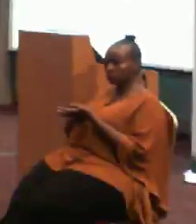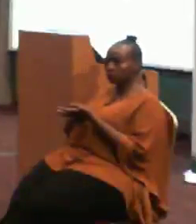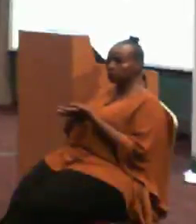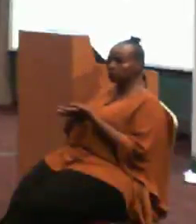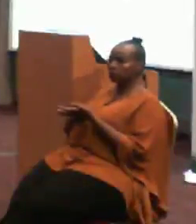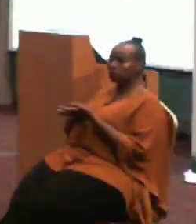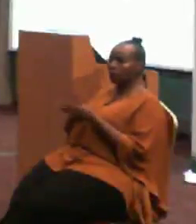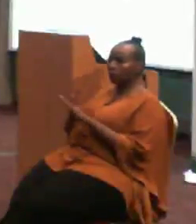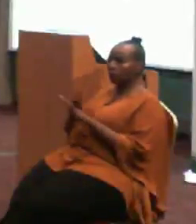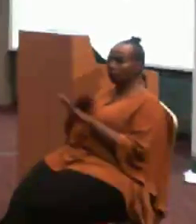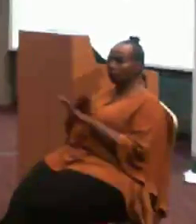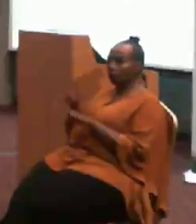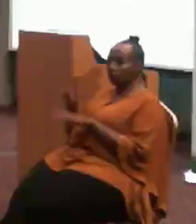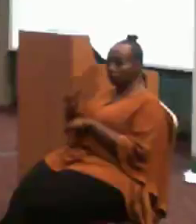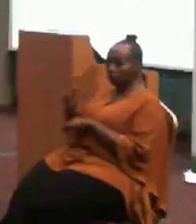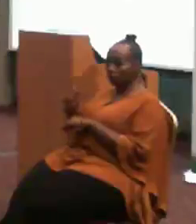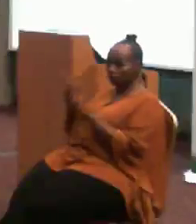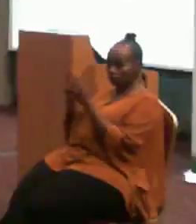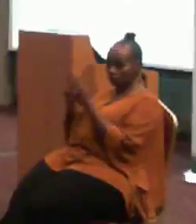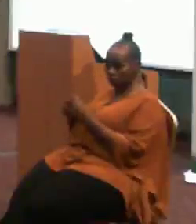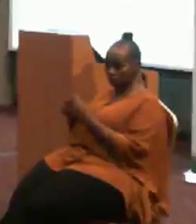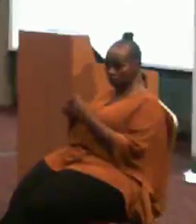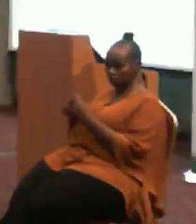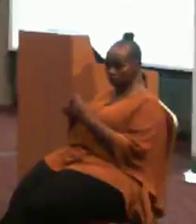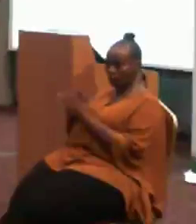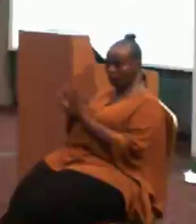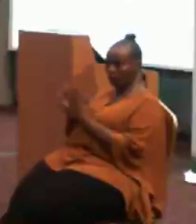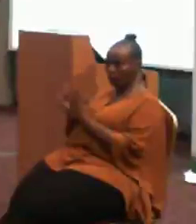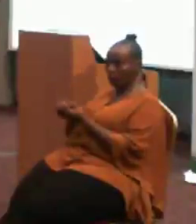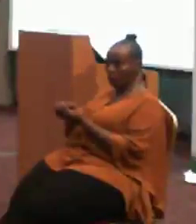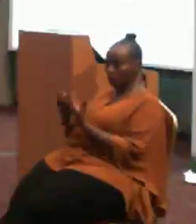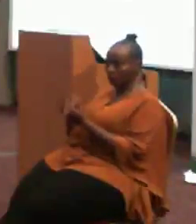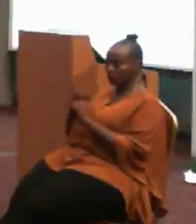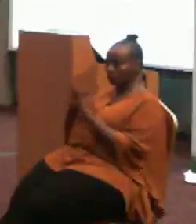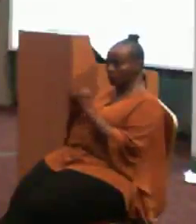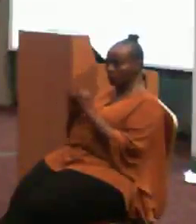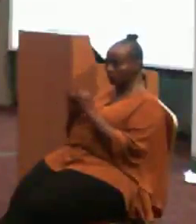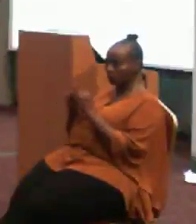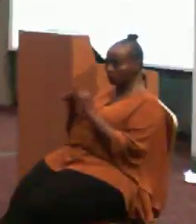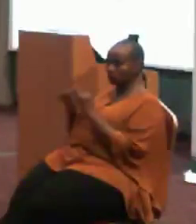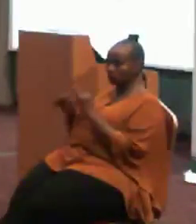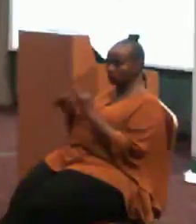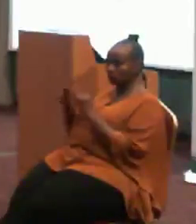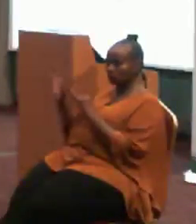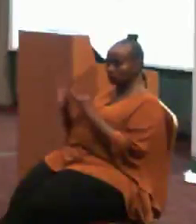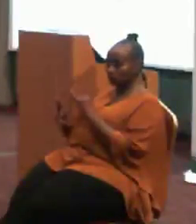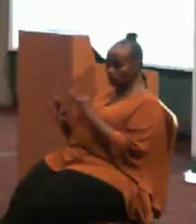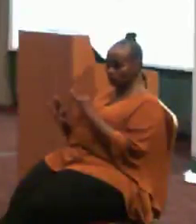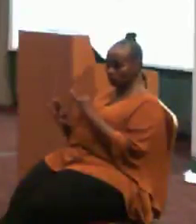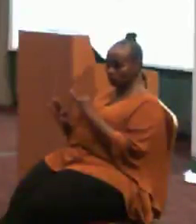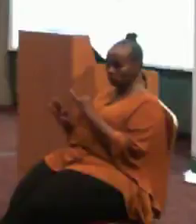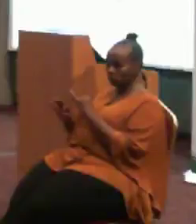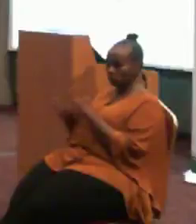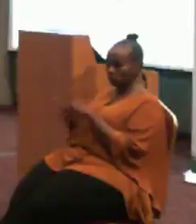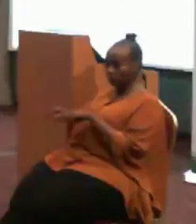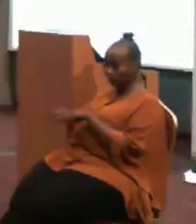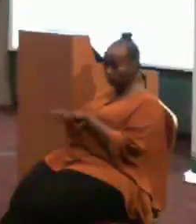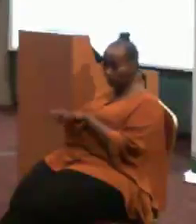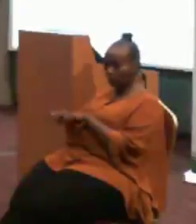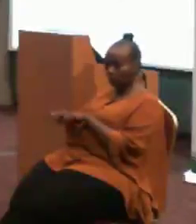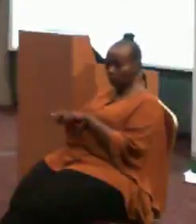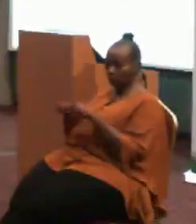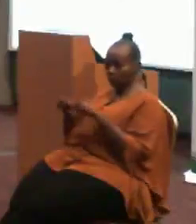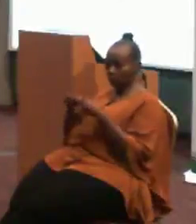before tax, of 11.6%, but your cost of equity in your own application